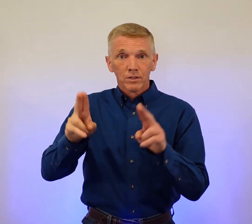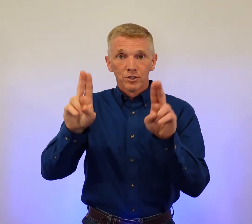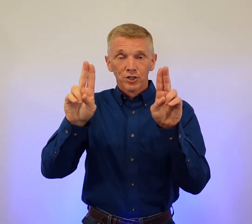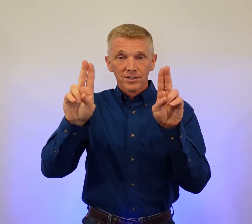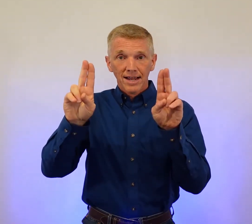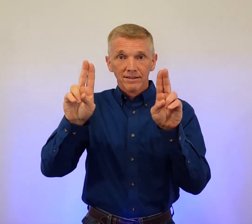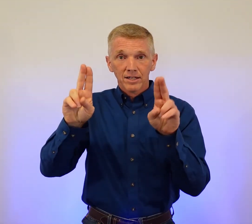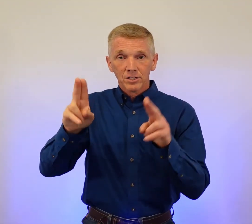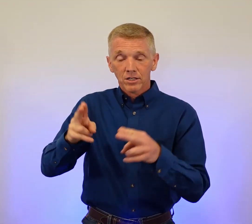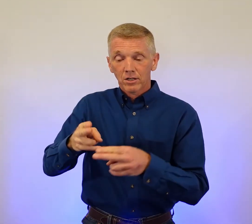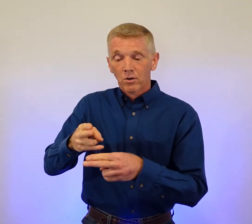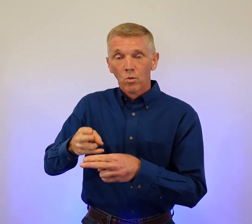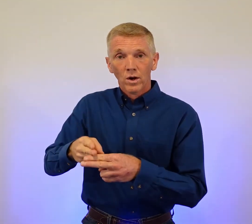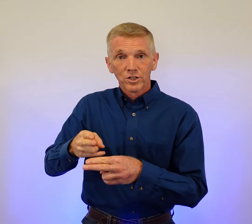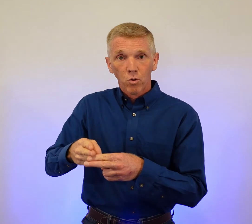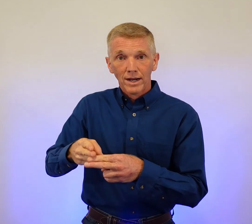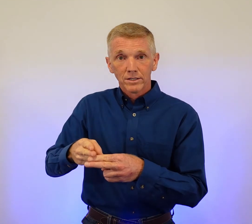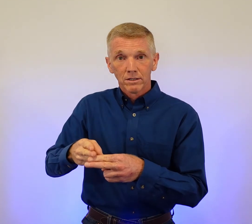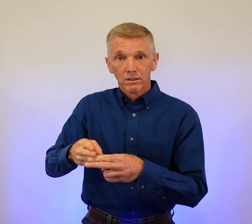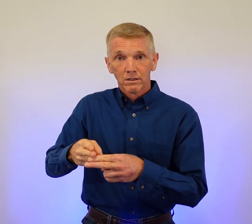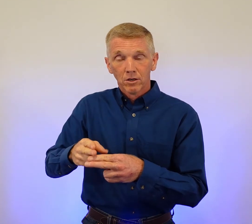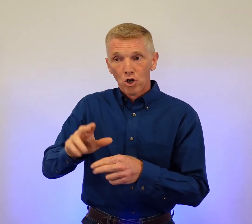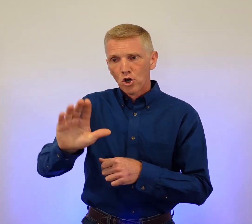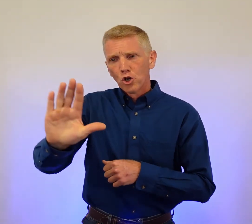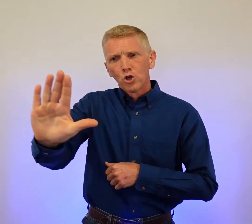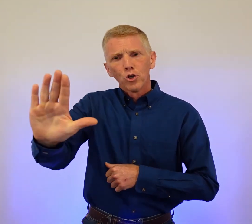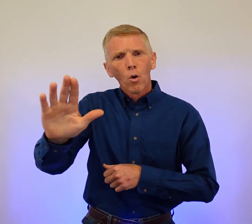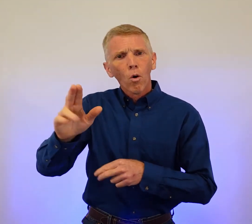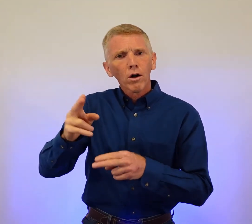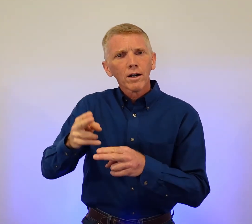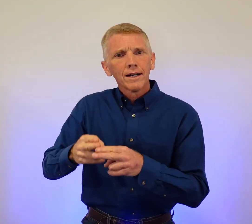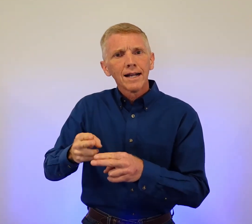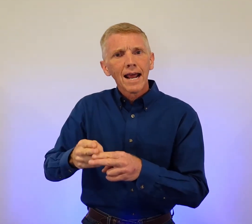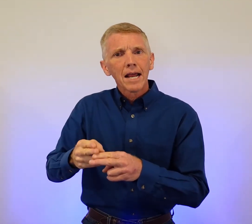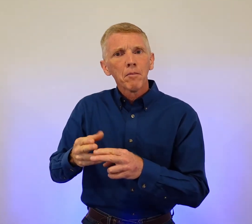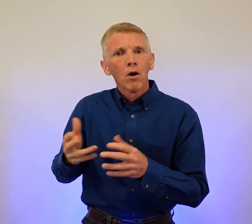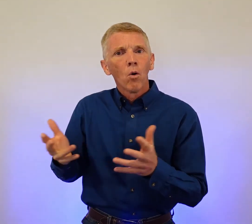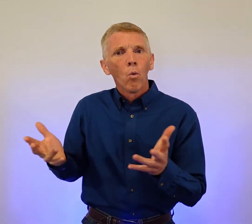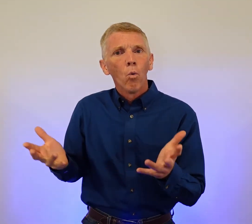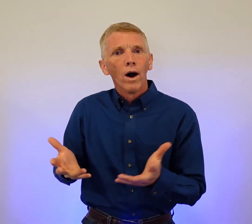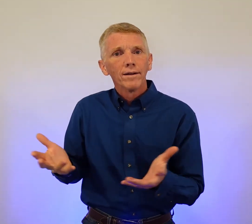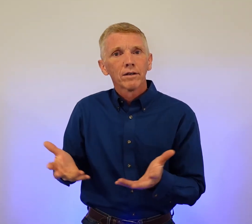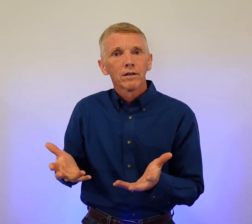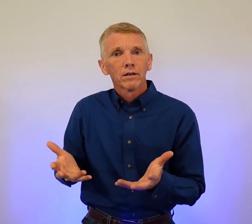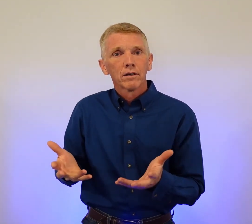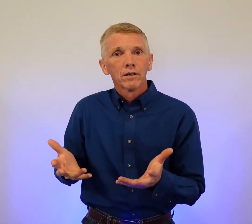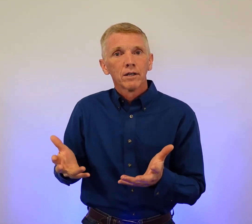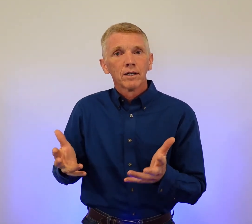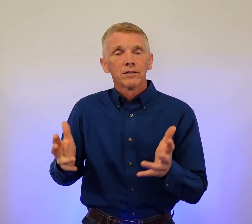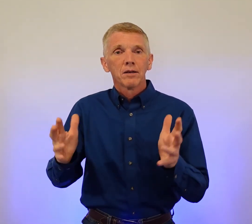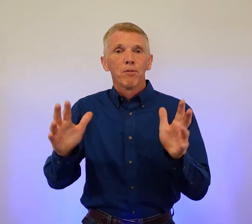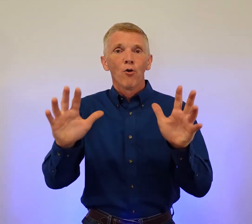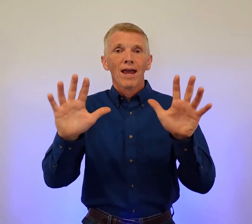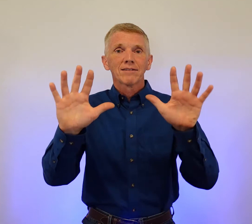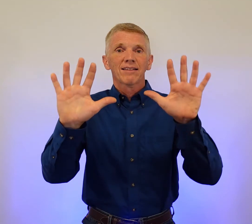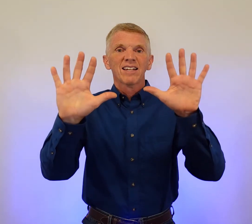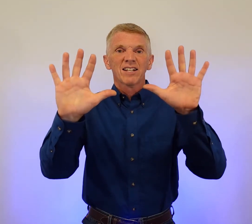just like this, once, twice. Your name, what? Take both hands like this in a